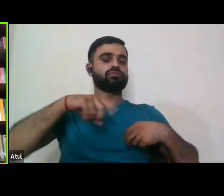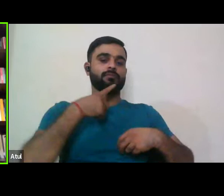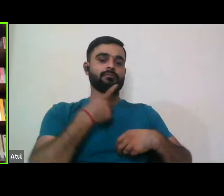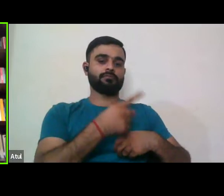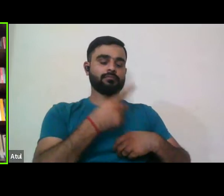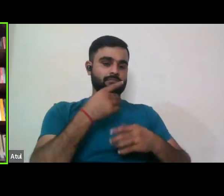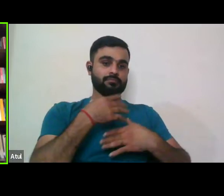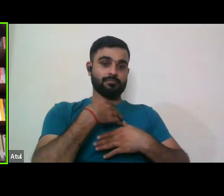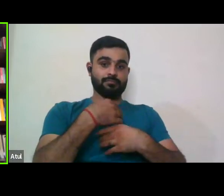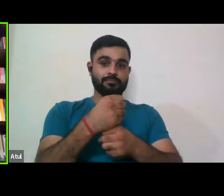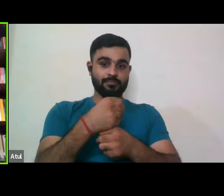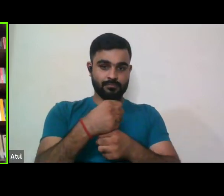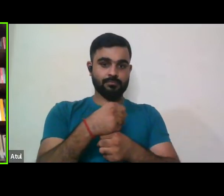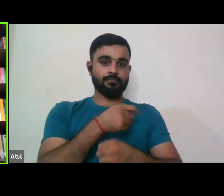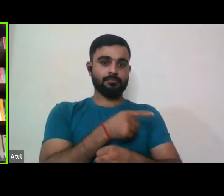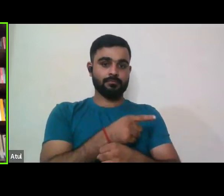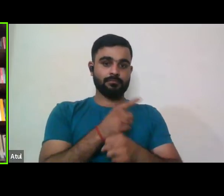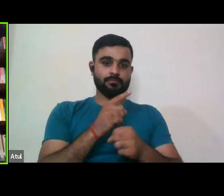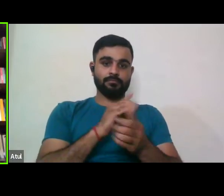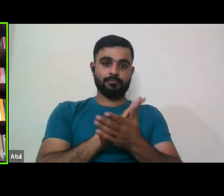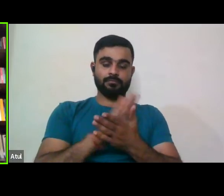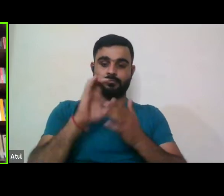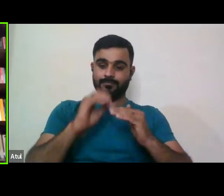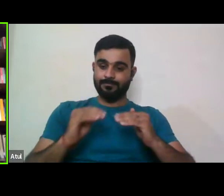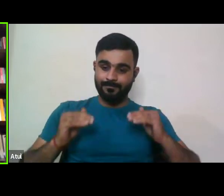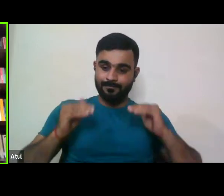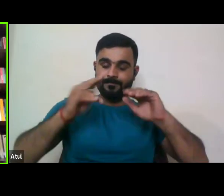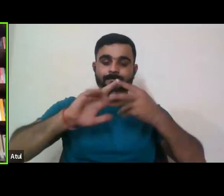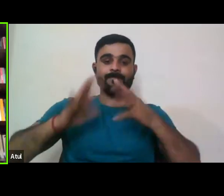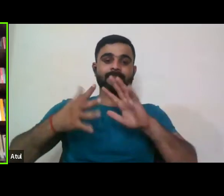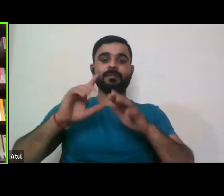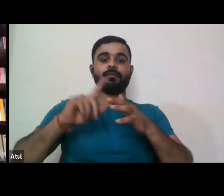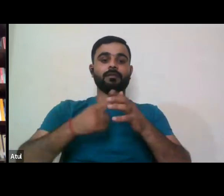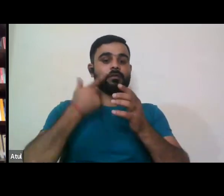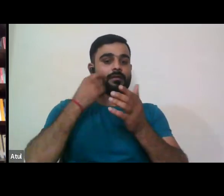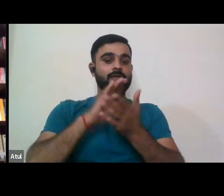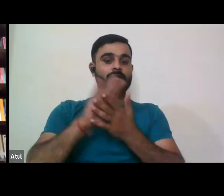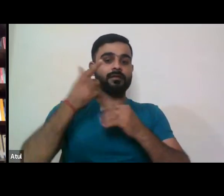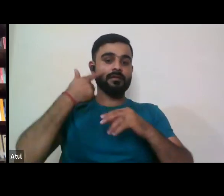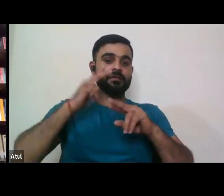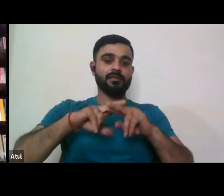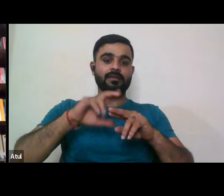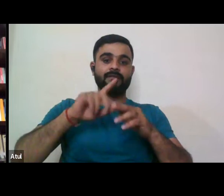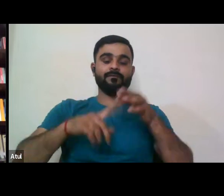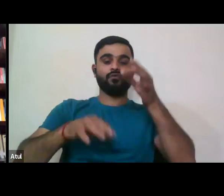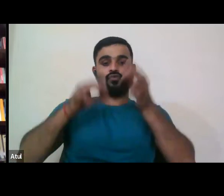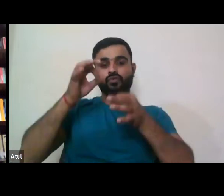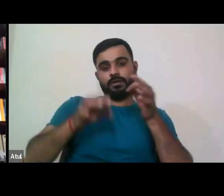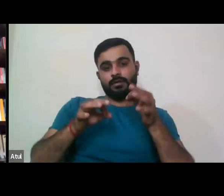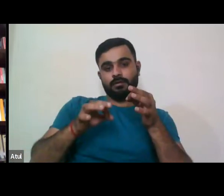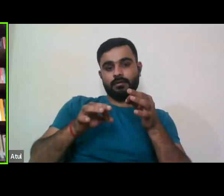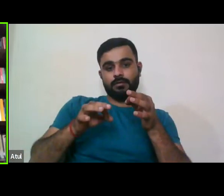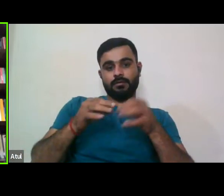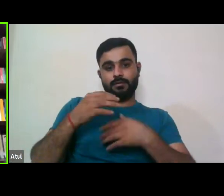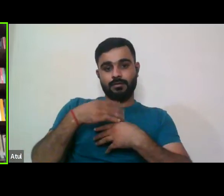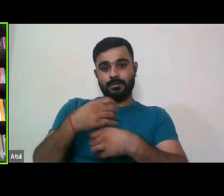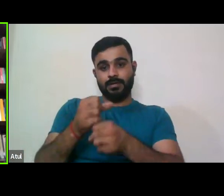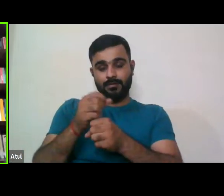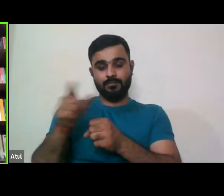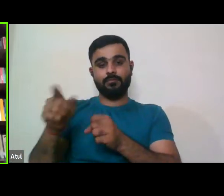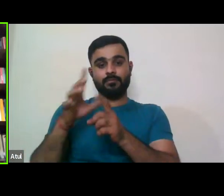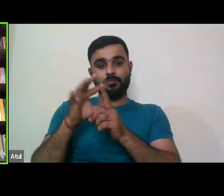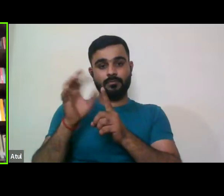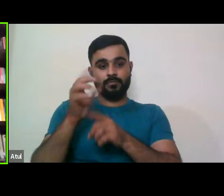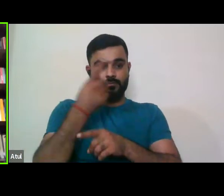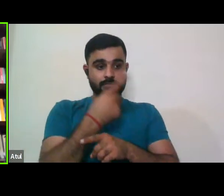should trust high constitutional functionaries like the Chief Justice, Mm. and not sort of, and trust that they will do